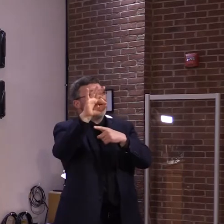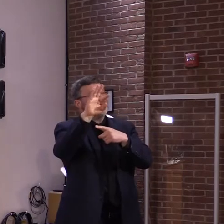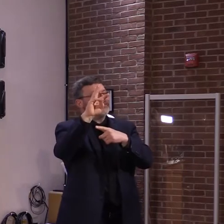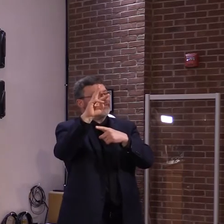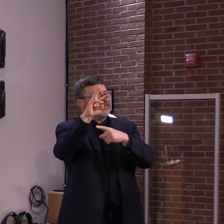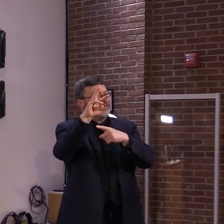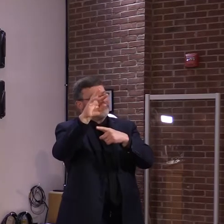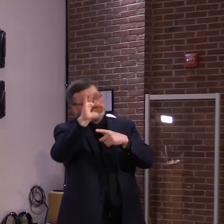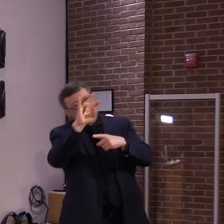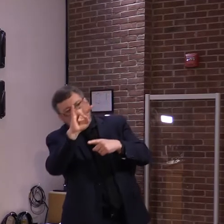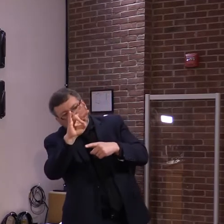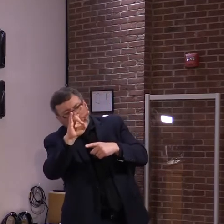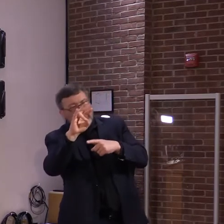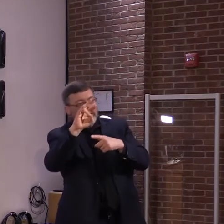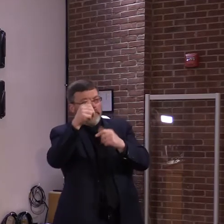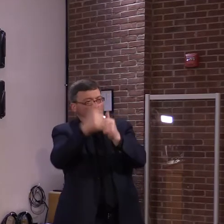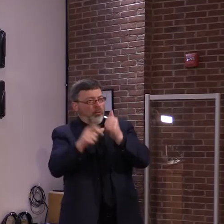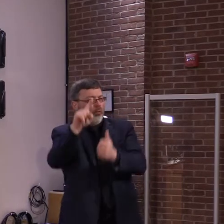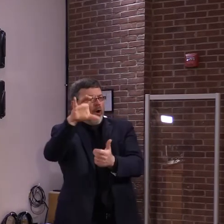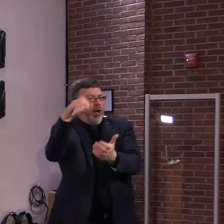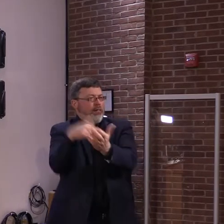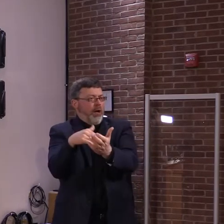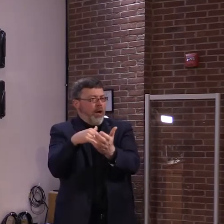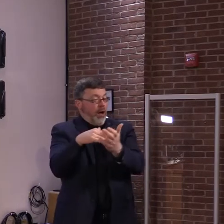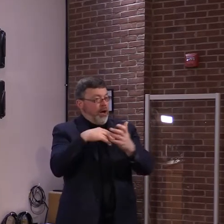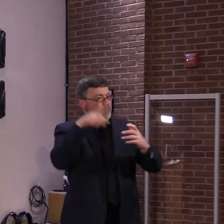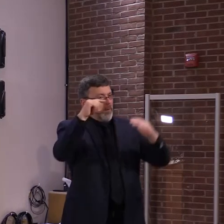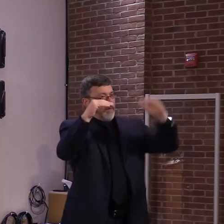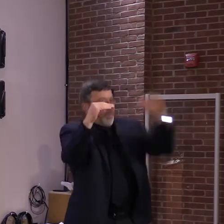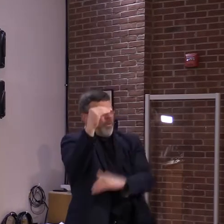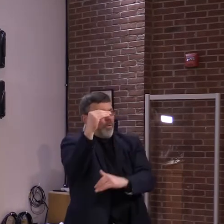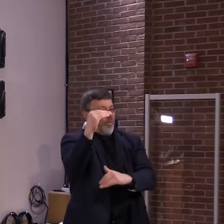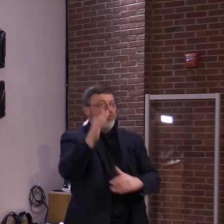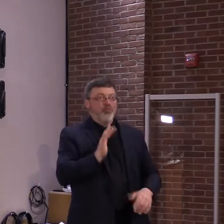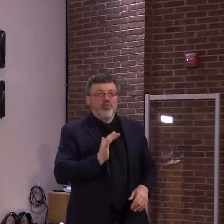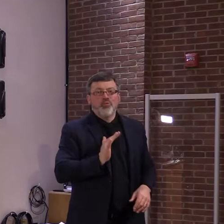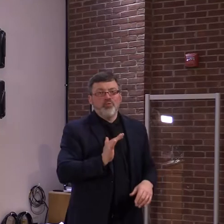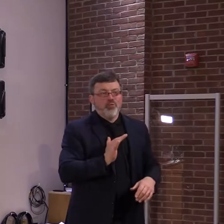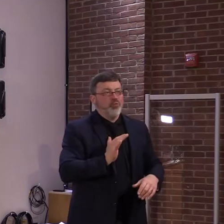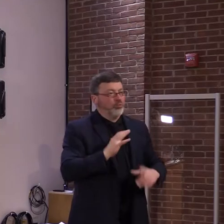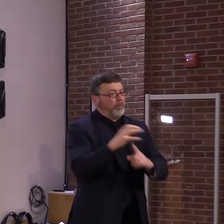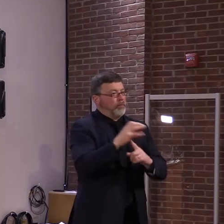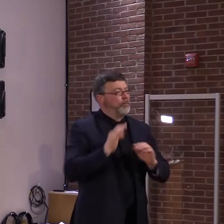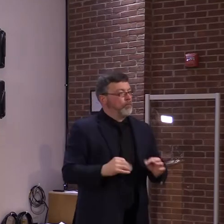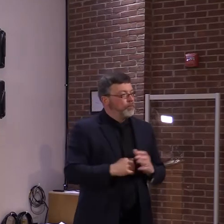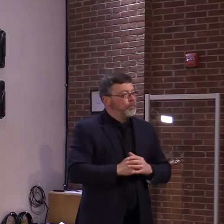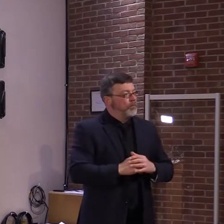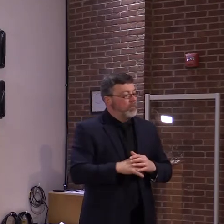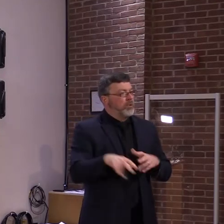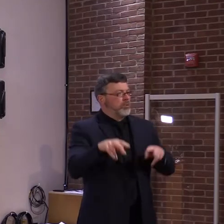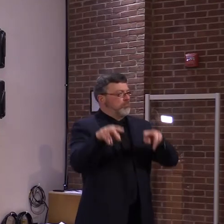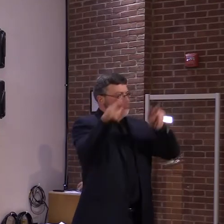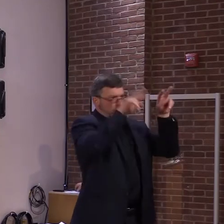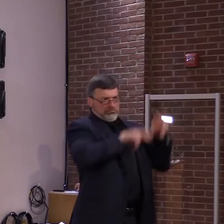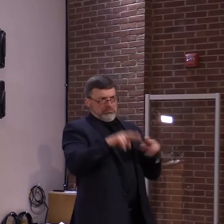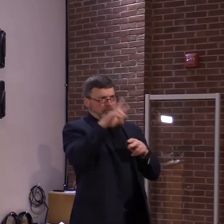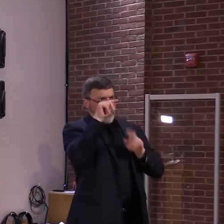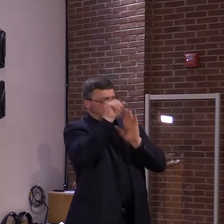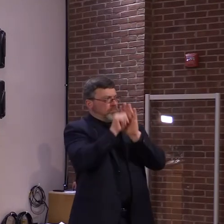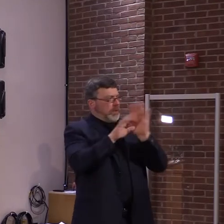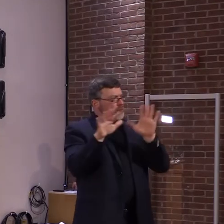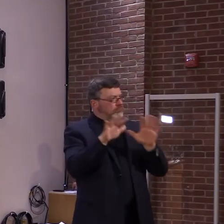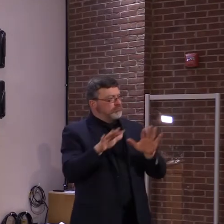Geographically across the state, all counties seem to be performing pretty close to one another in terms of